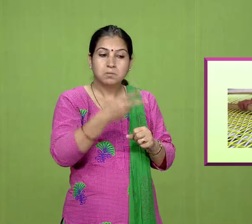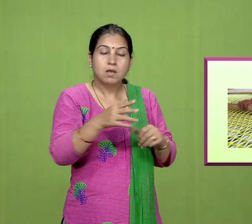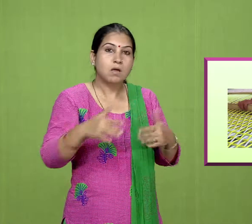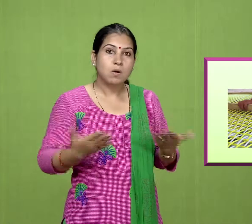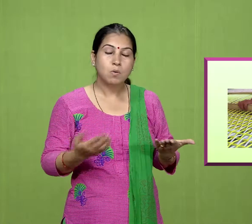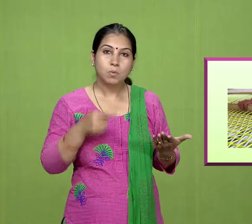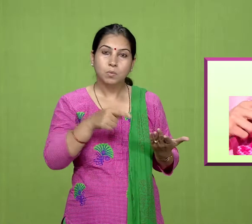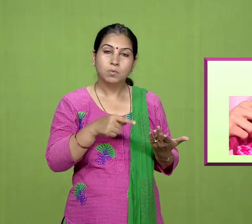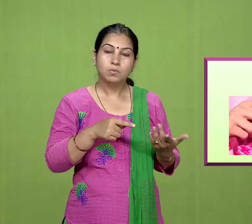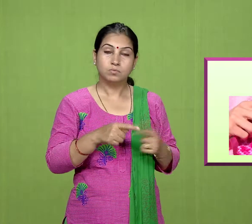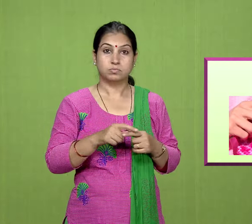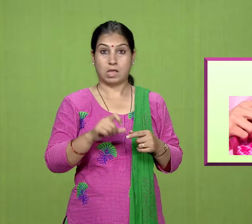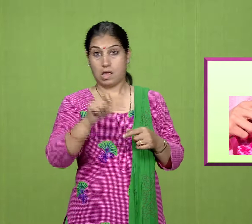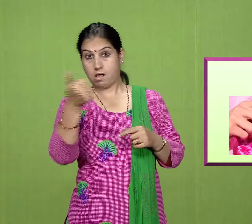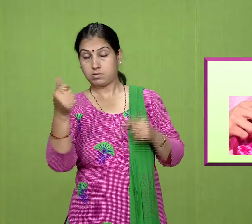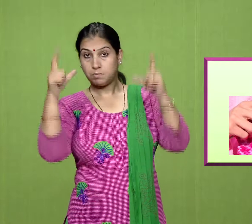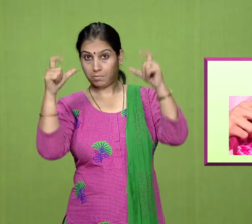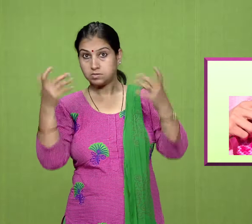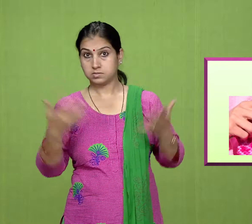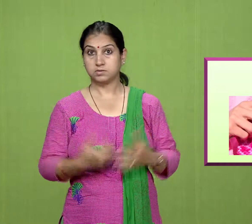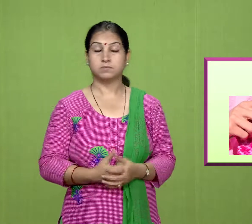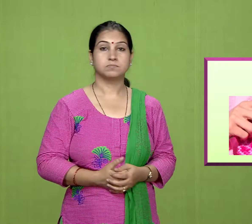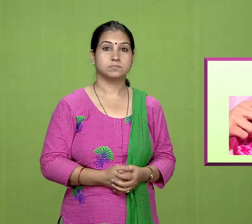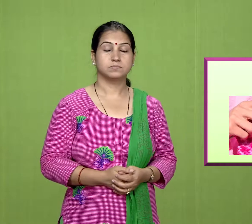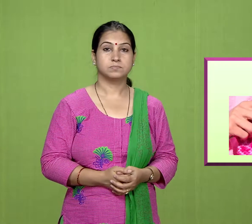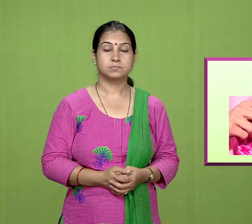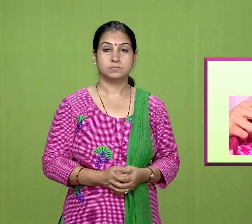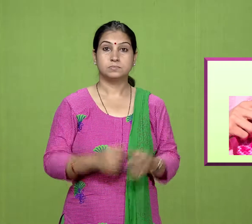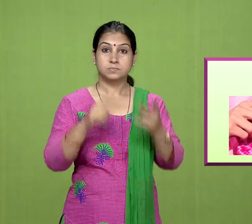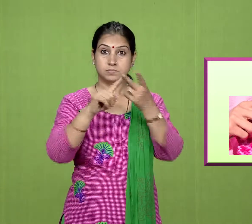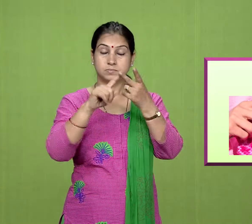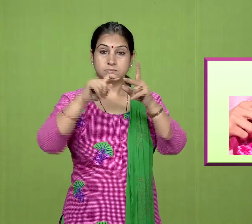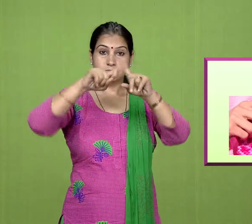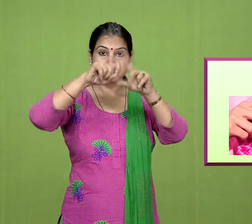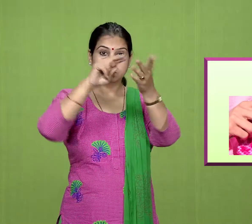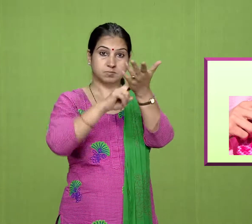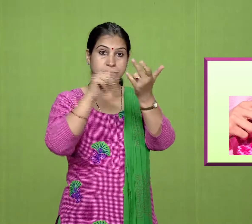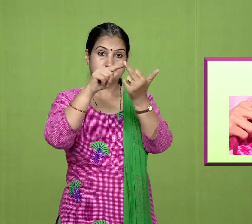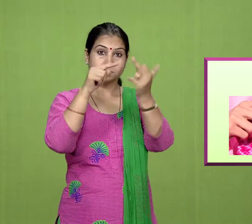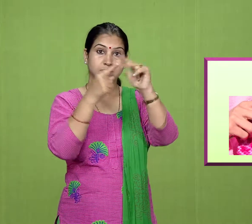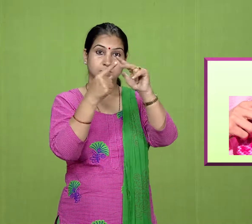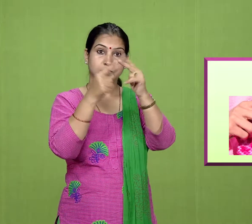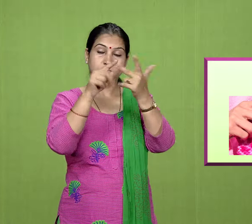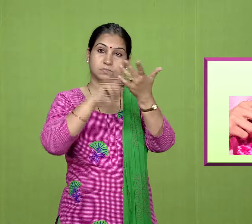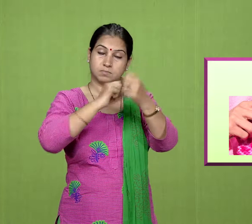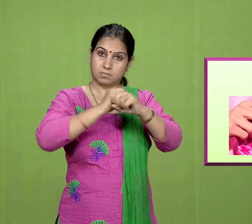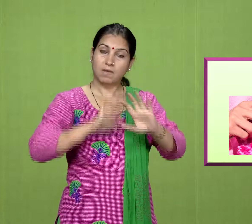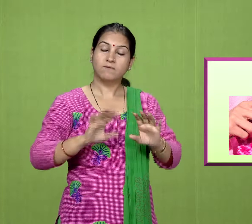and in another picture the knitting is being carried out to form a yarn.